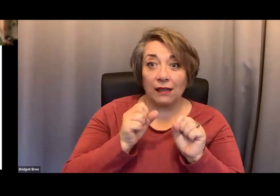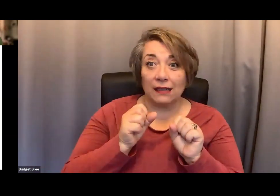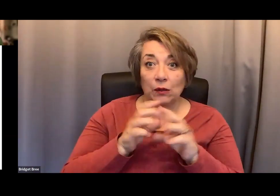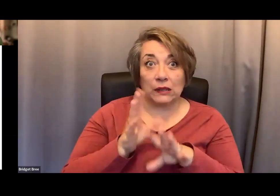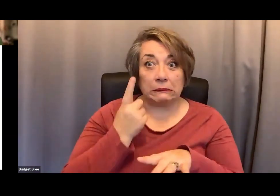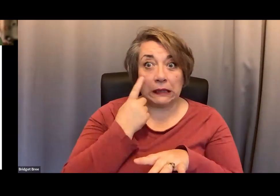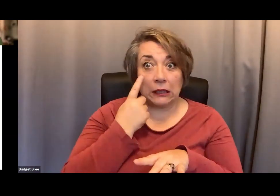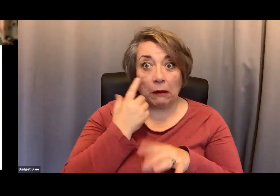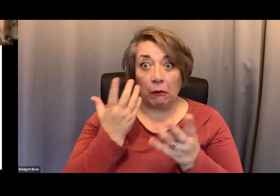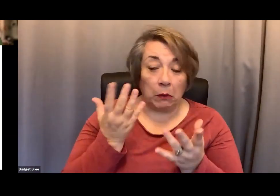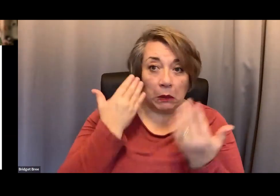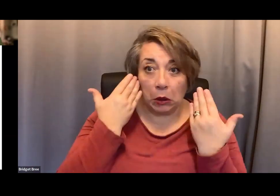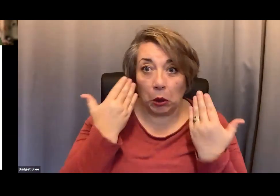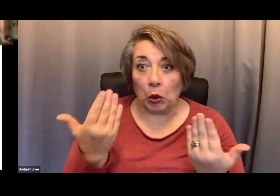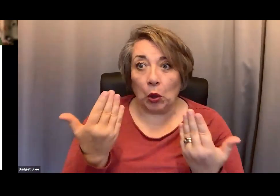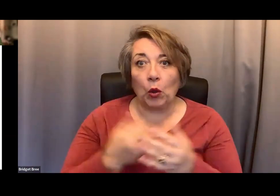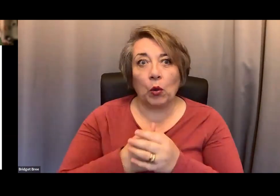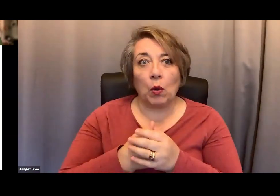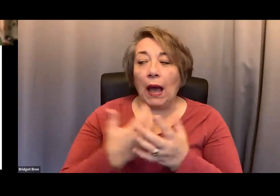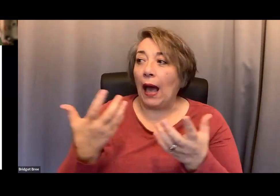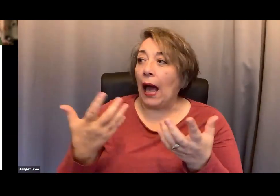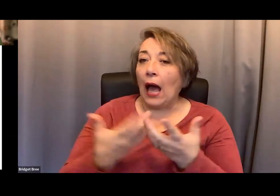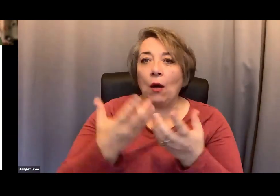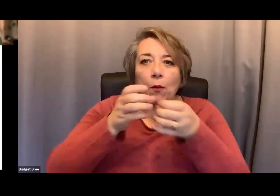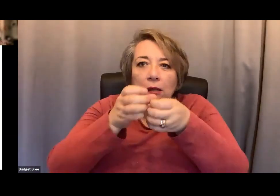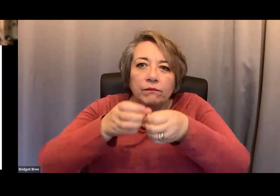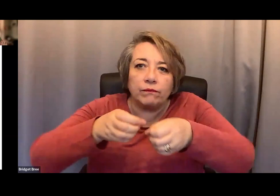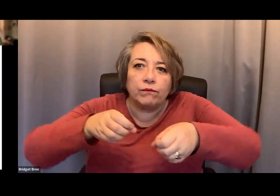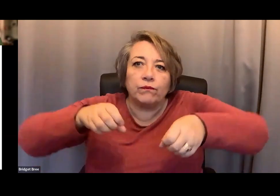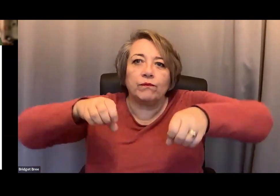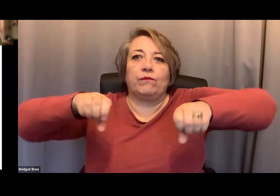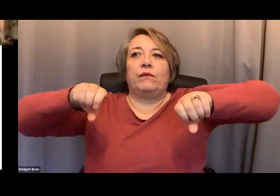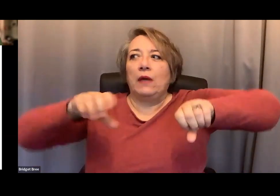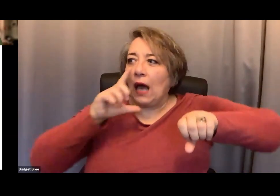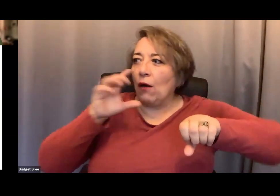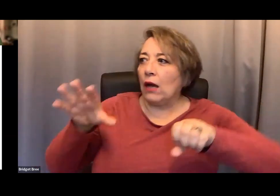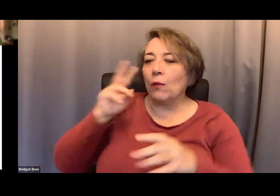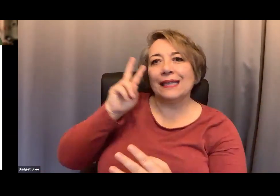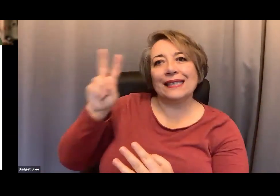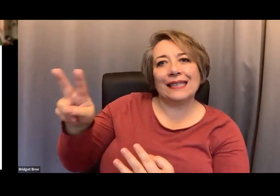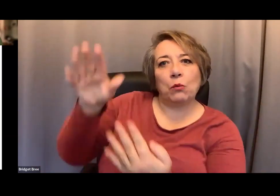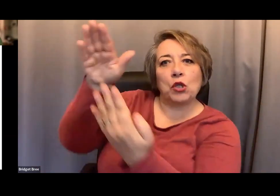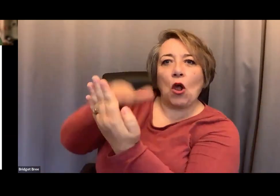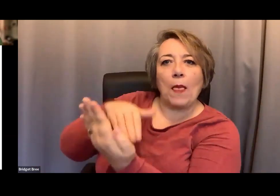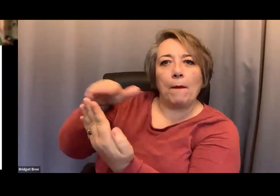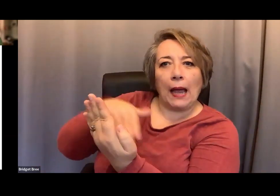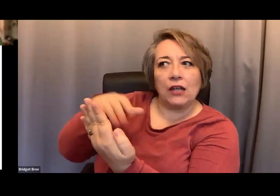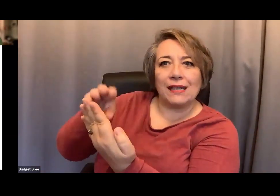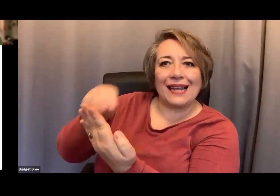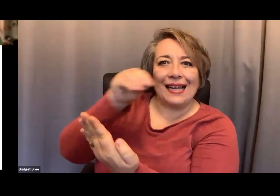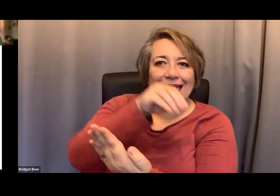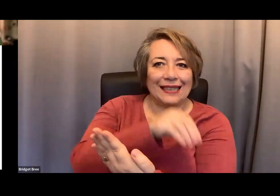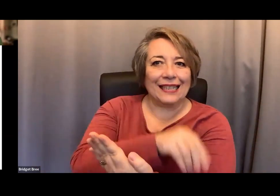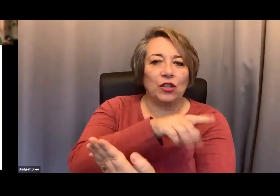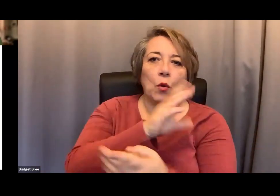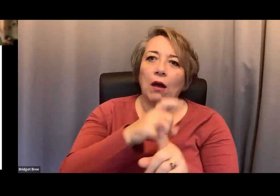it means to take these concepts off the page and bring them to life in practice in the neighbourhood, and learning as we go, leading into the possibilities